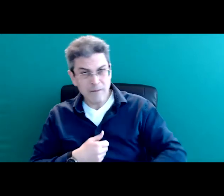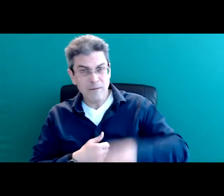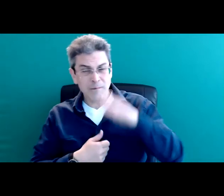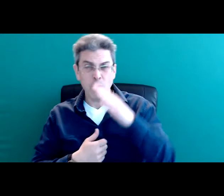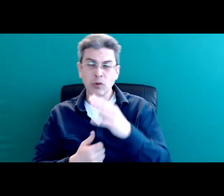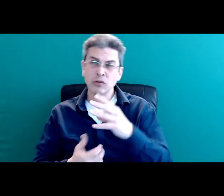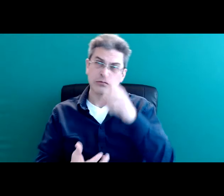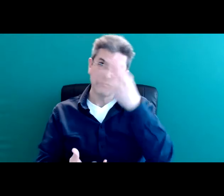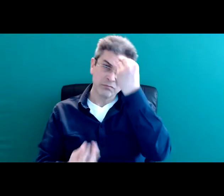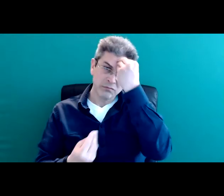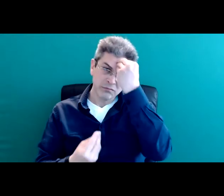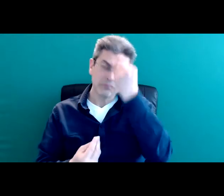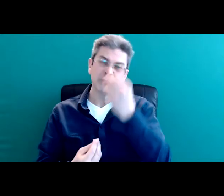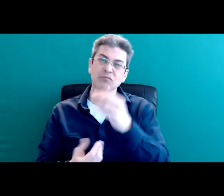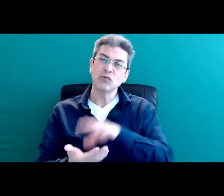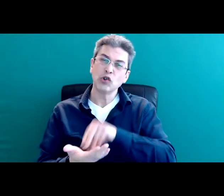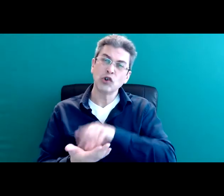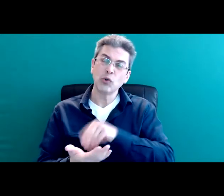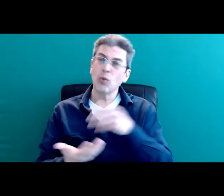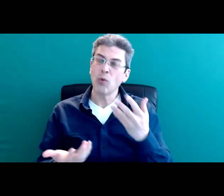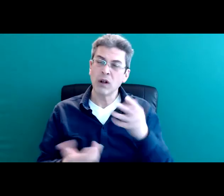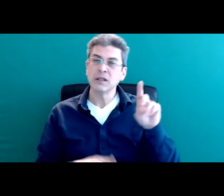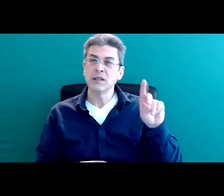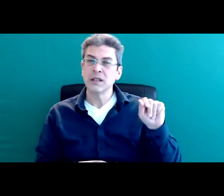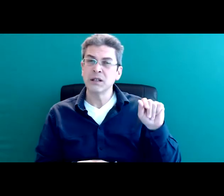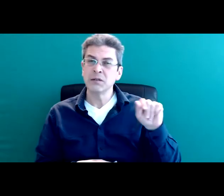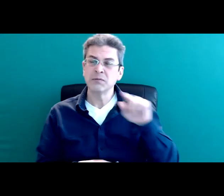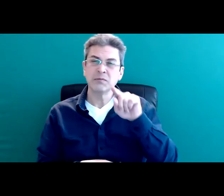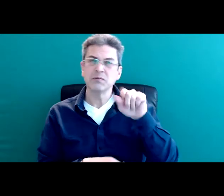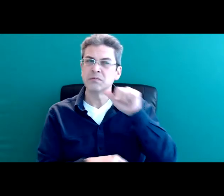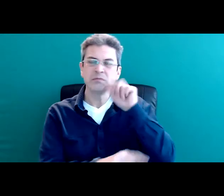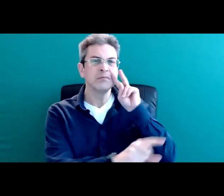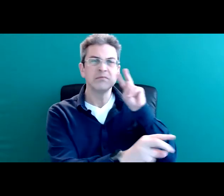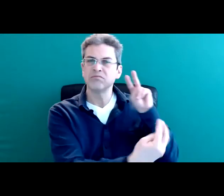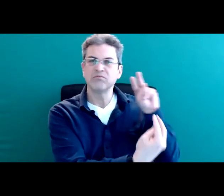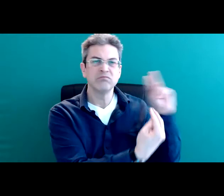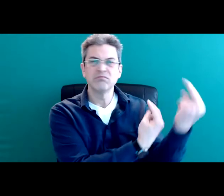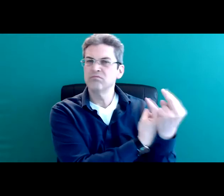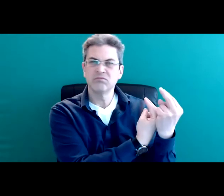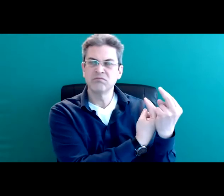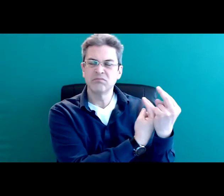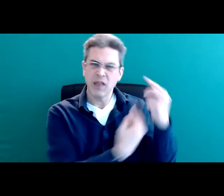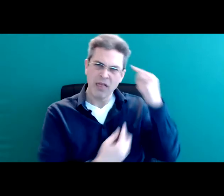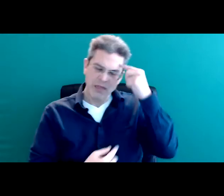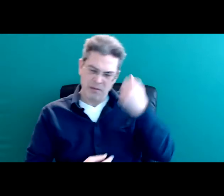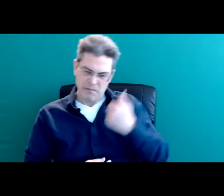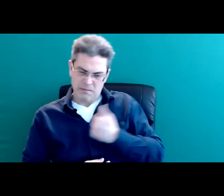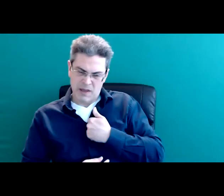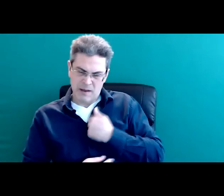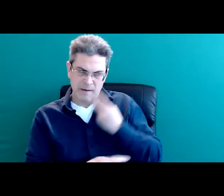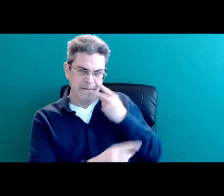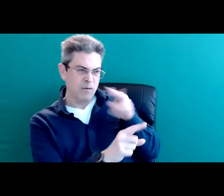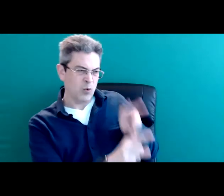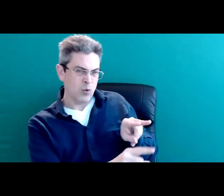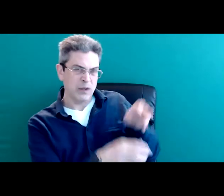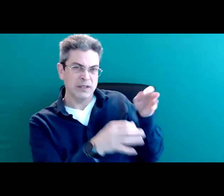people in the lives of disabled people. That instinct that you've been taught that disability and race are